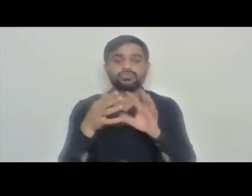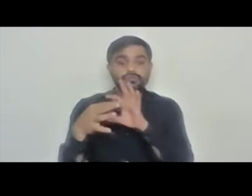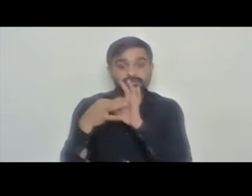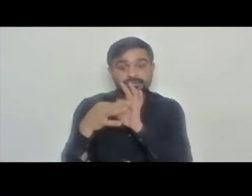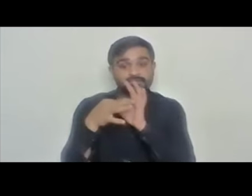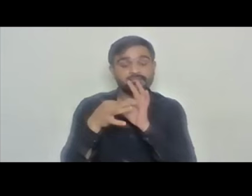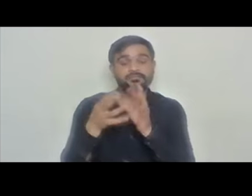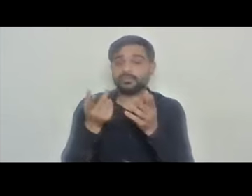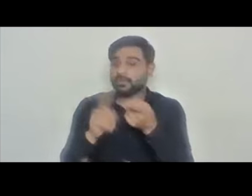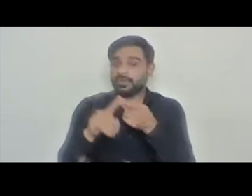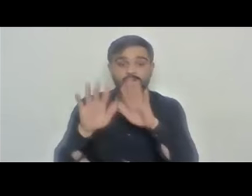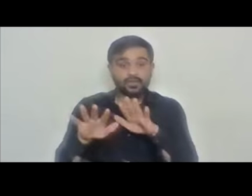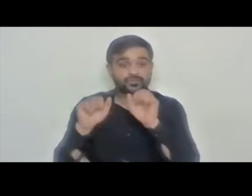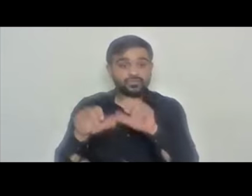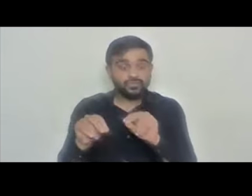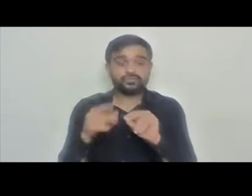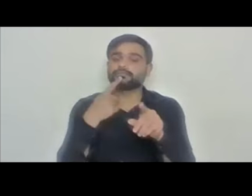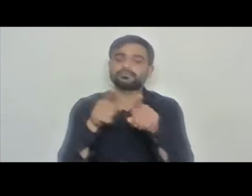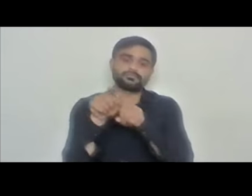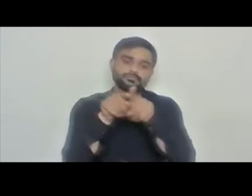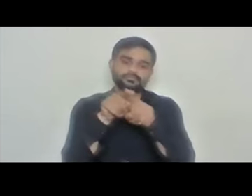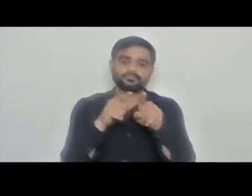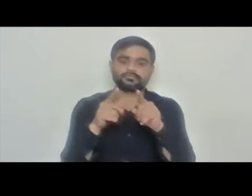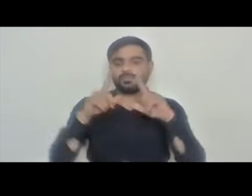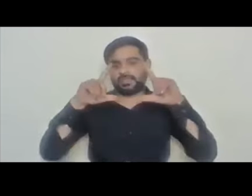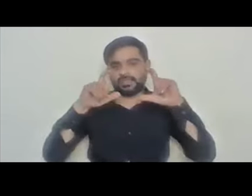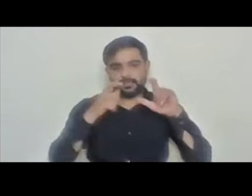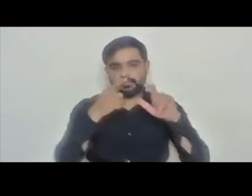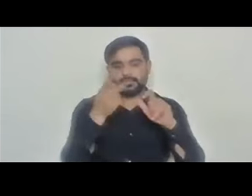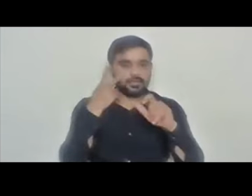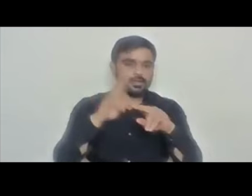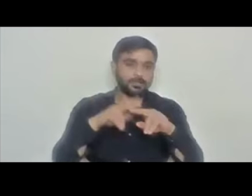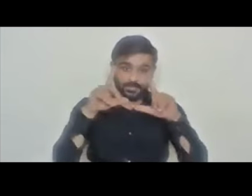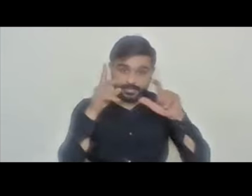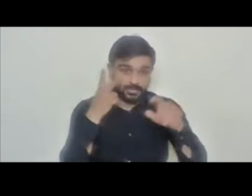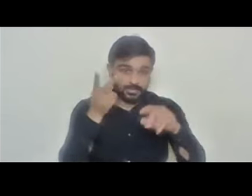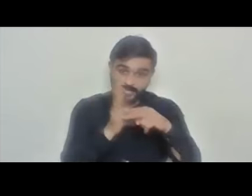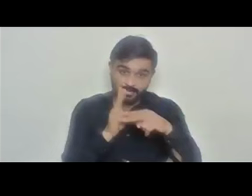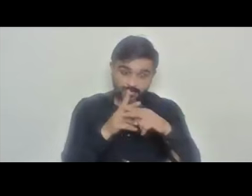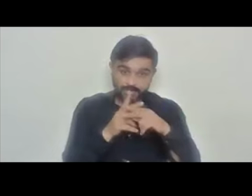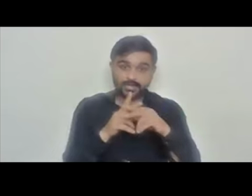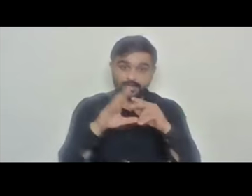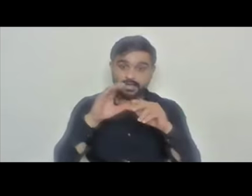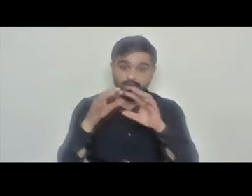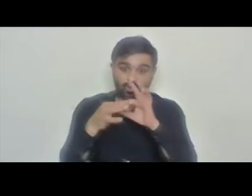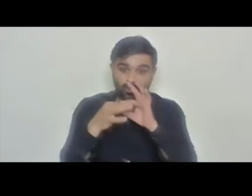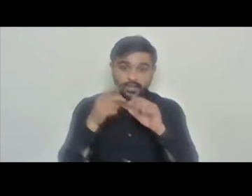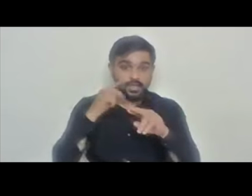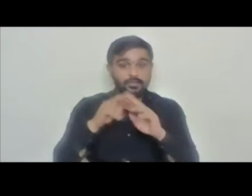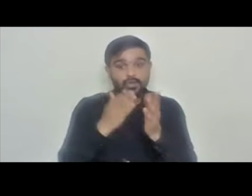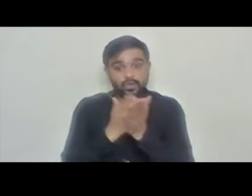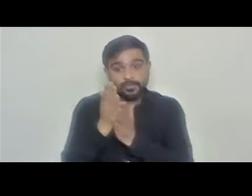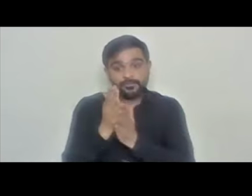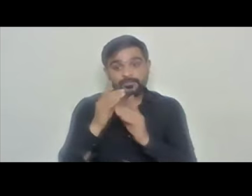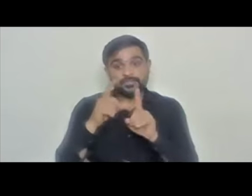that it has? Okay, for example, female if we say female, there are certain connotations. It is also, so a